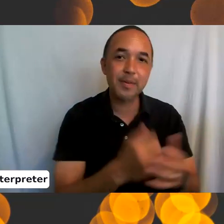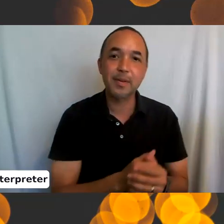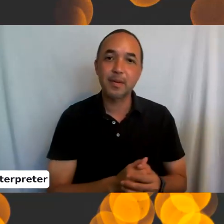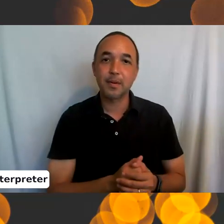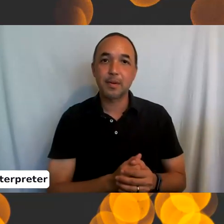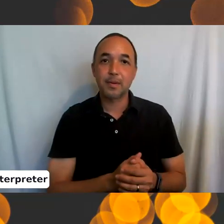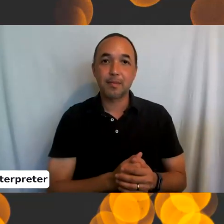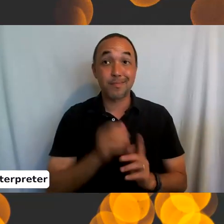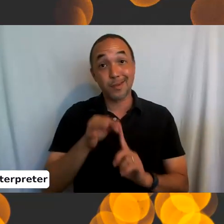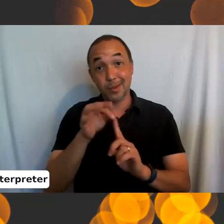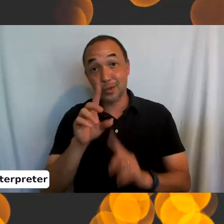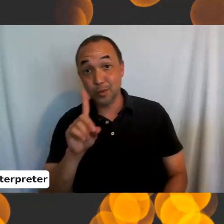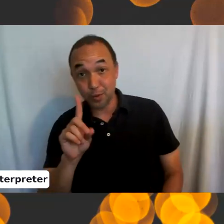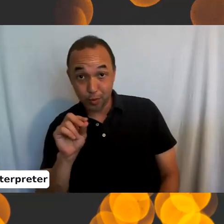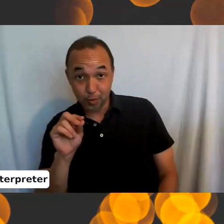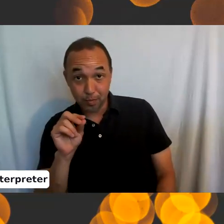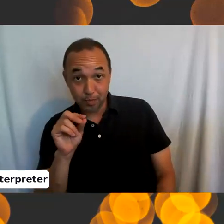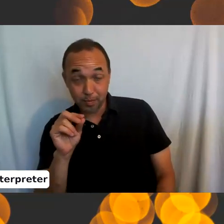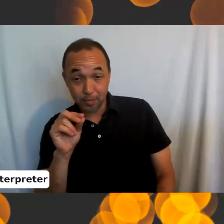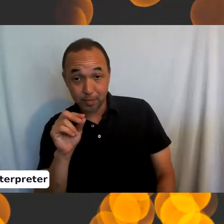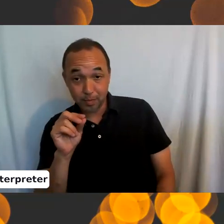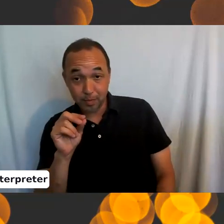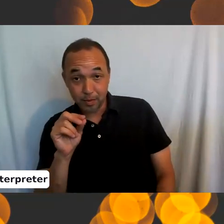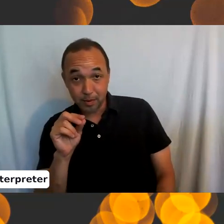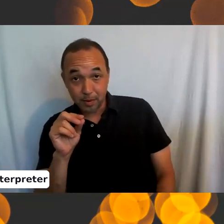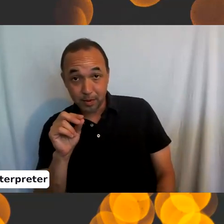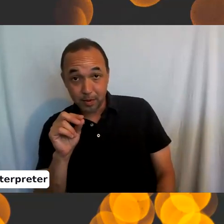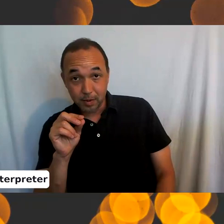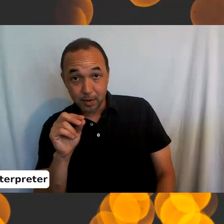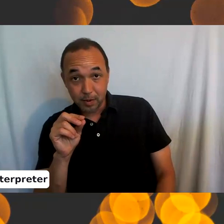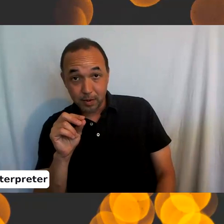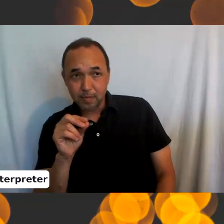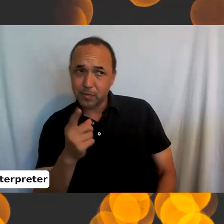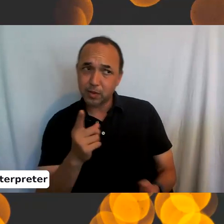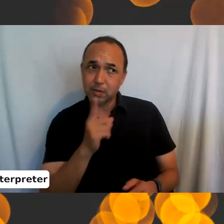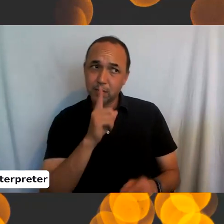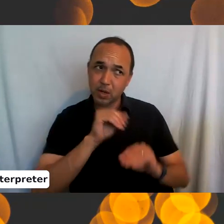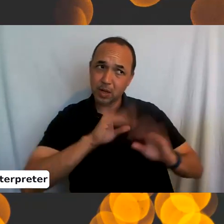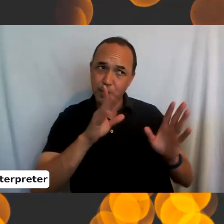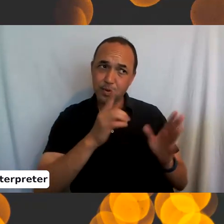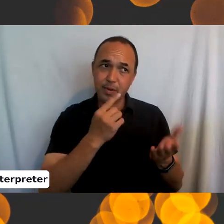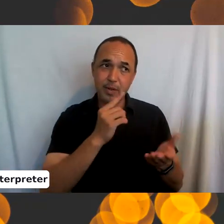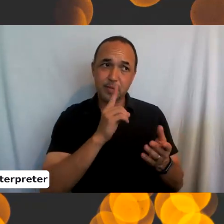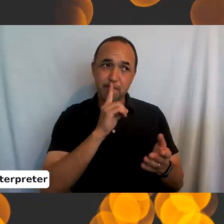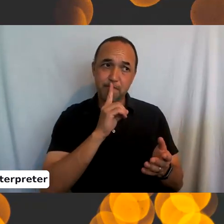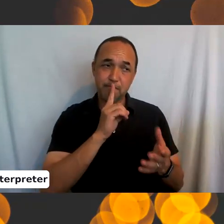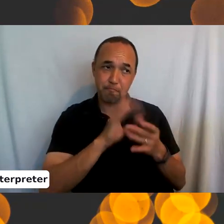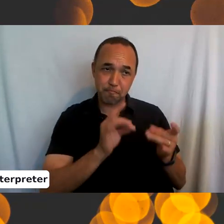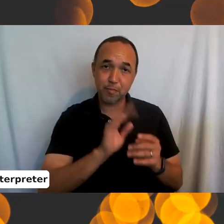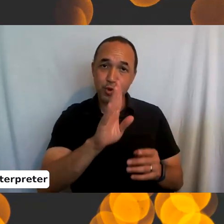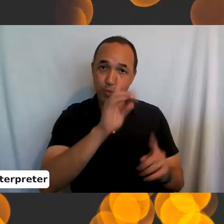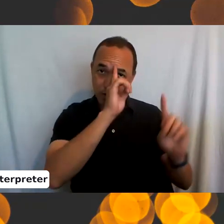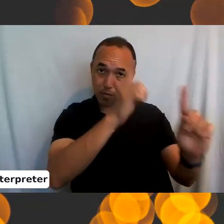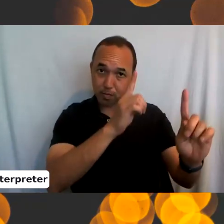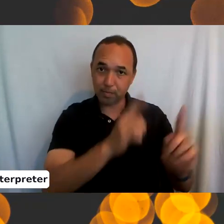Unless you're going to. Just make sure that you state your intentions very clearly. That leads me to something else that